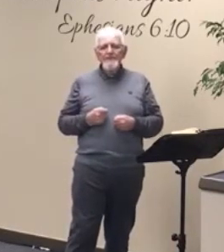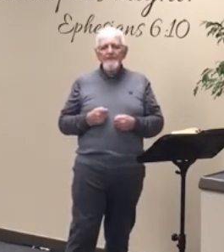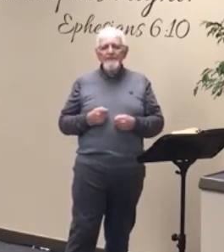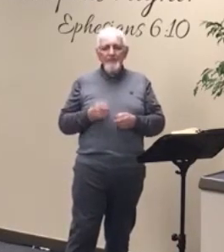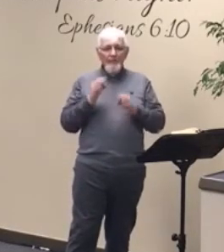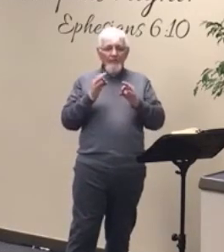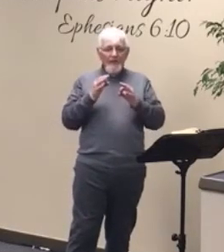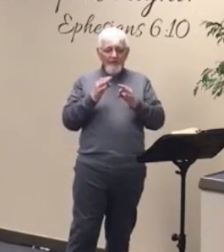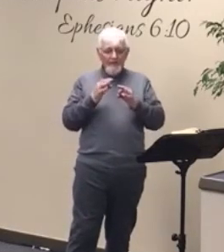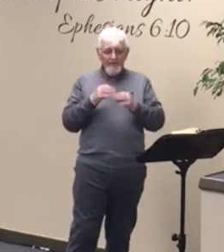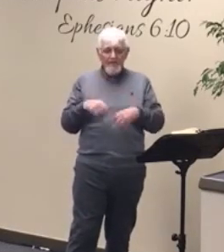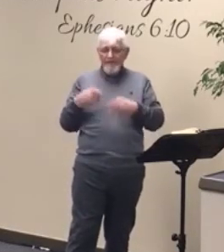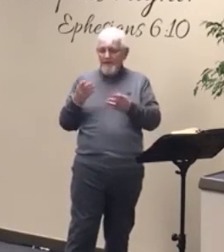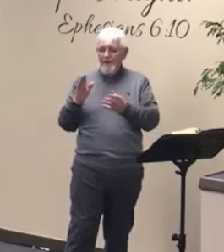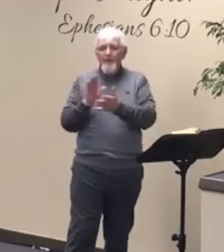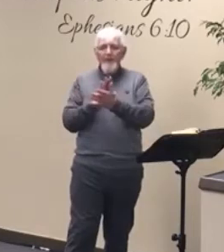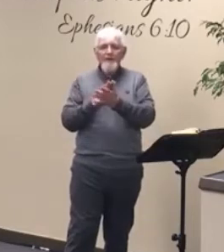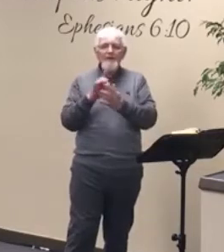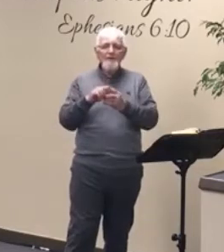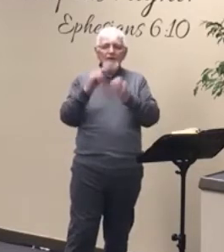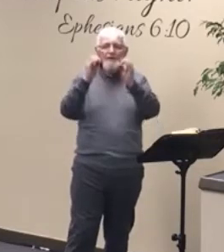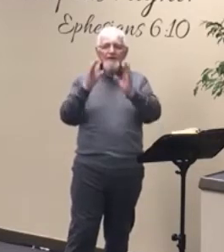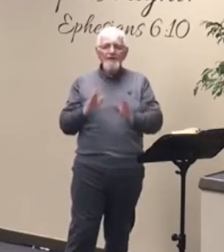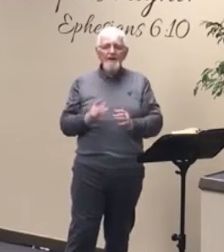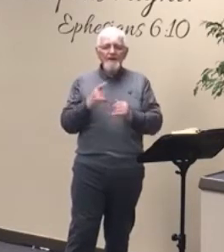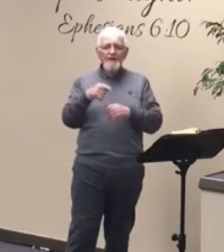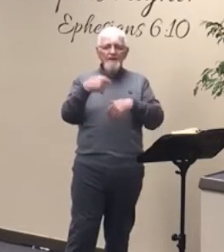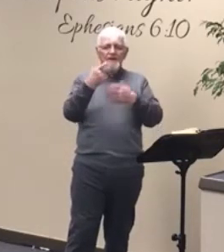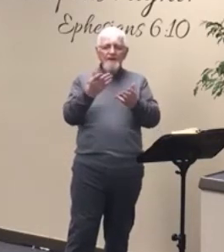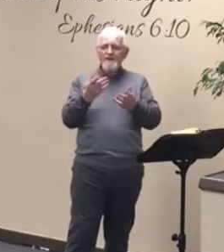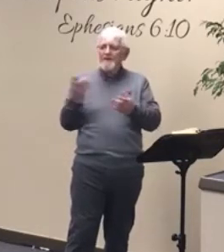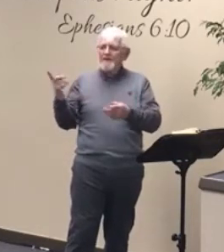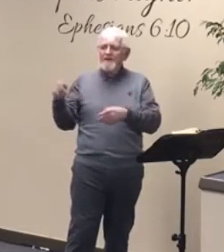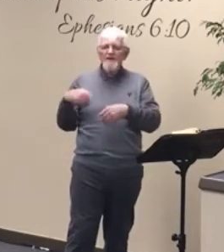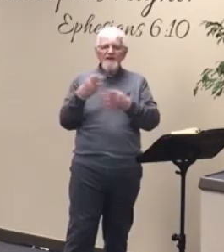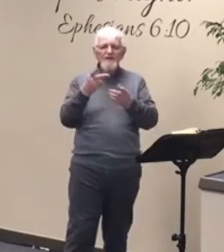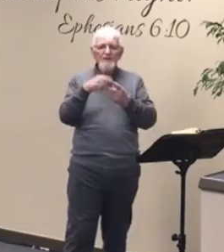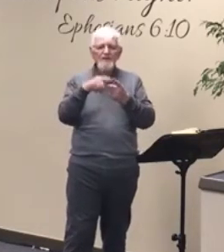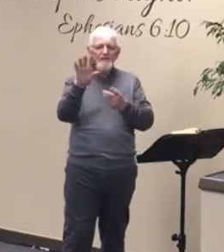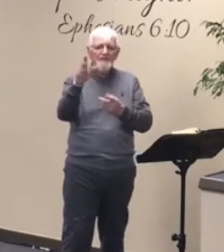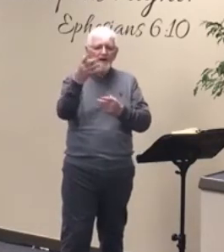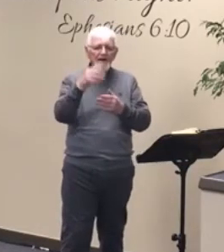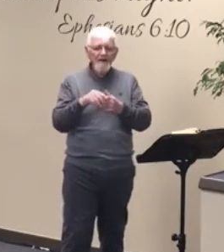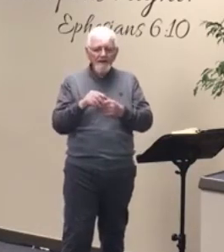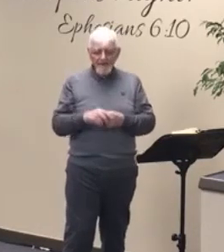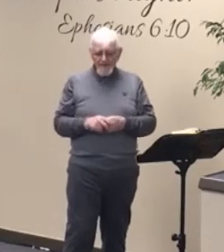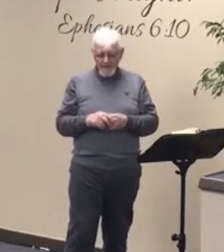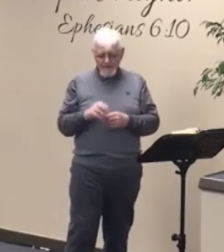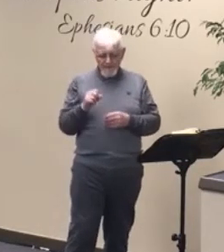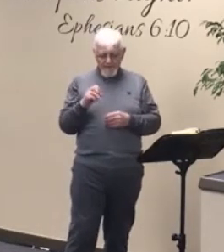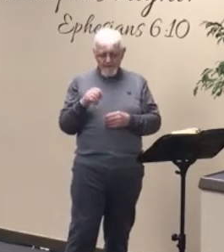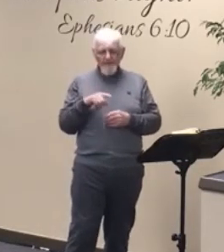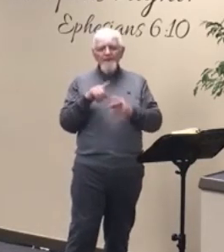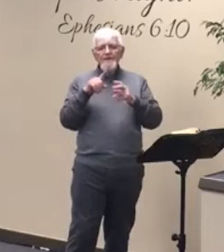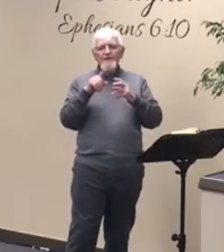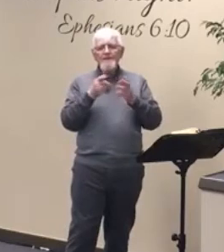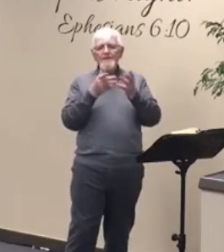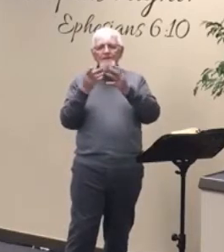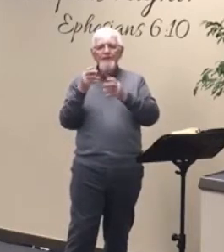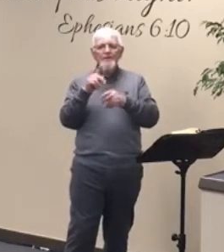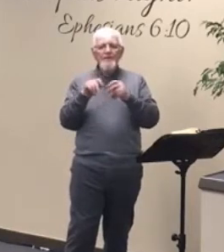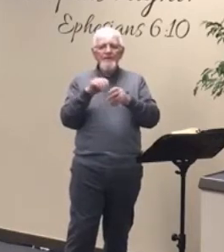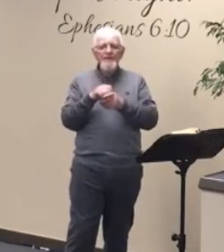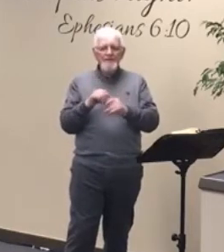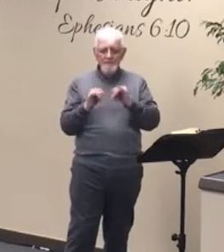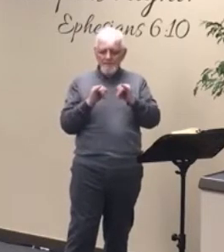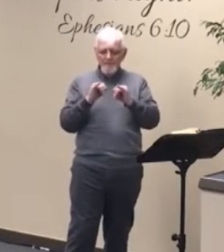If you hand this paper to the instructor now, you will receive $5 or $10, whatever it is. And so they brought people in for this interview,